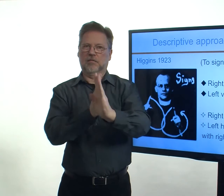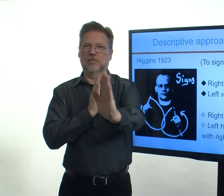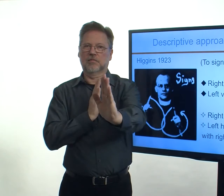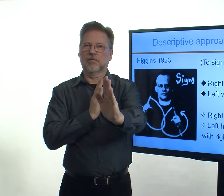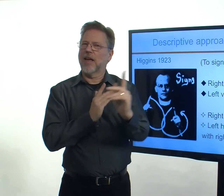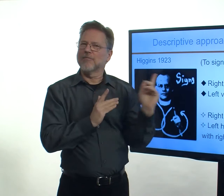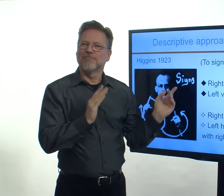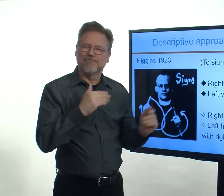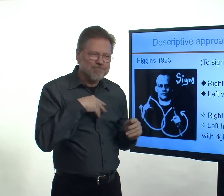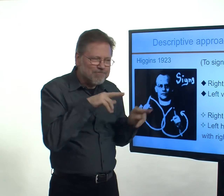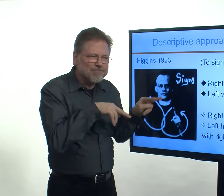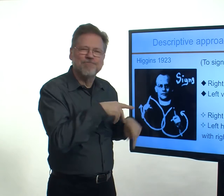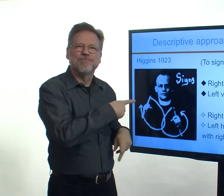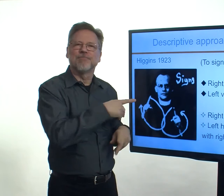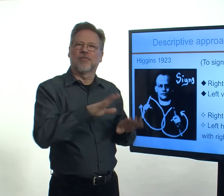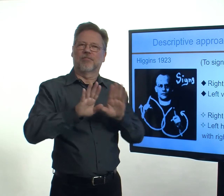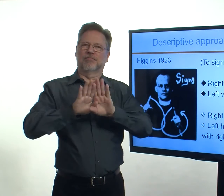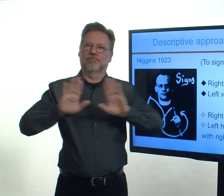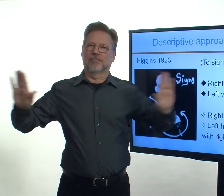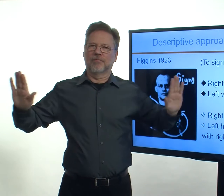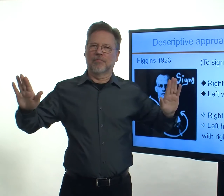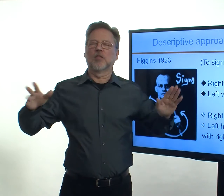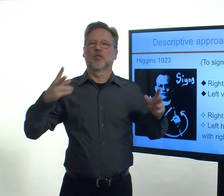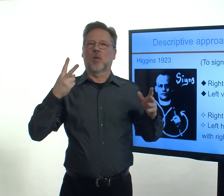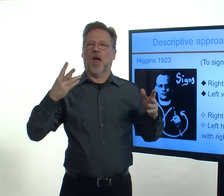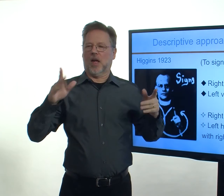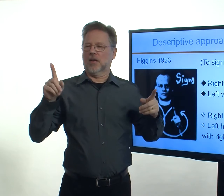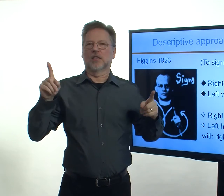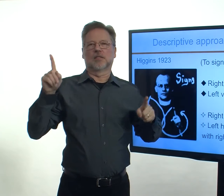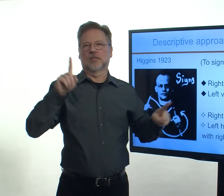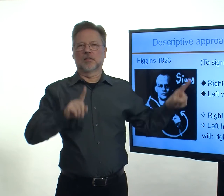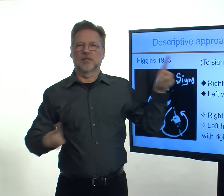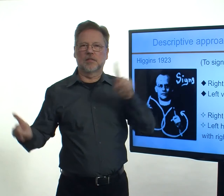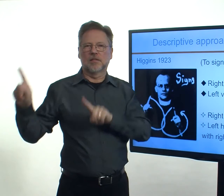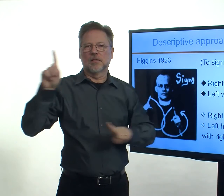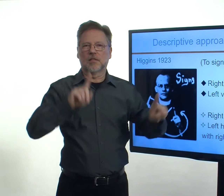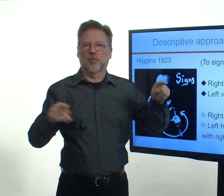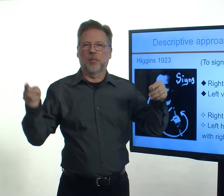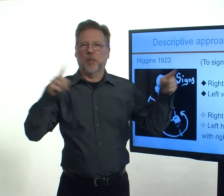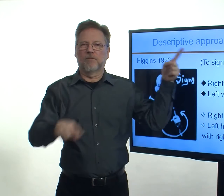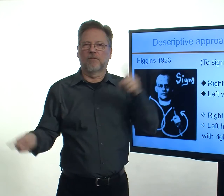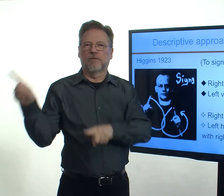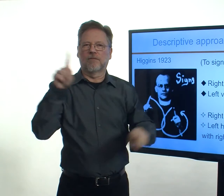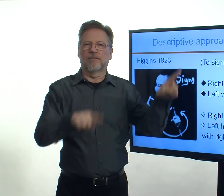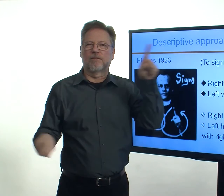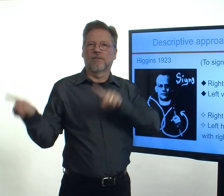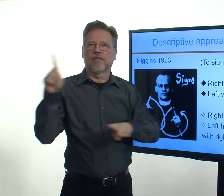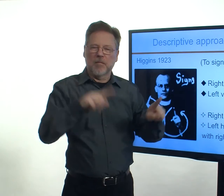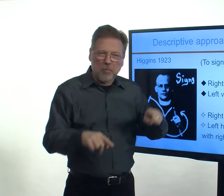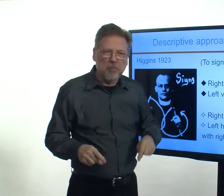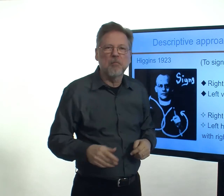moving inward. Higgins describes a plane parallel to the body, with both hands alternating their movements.